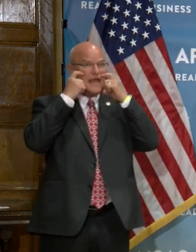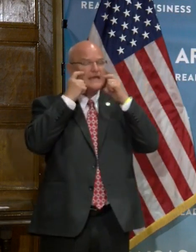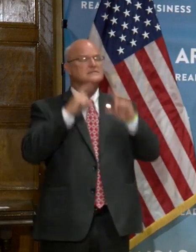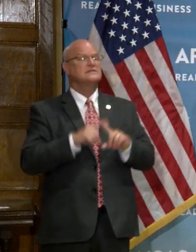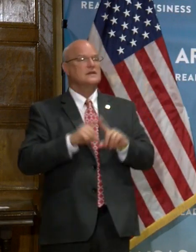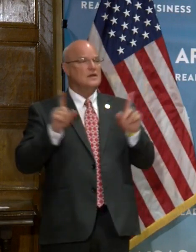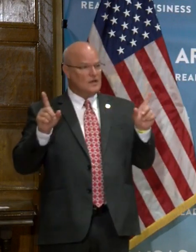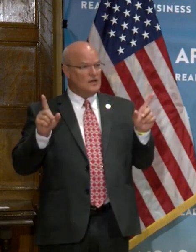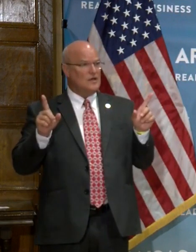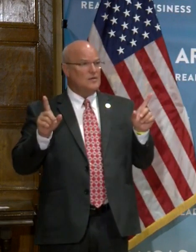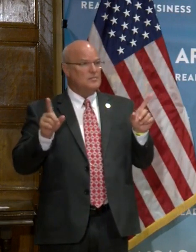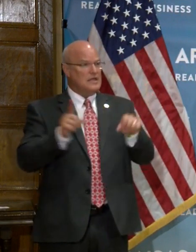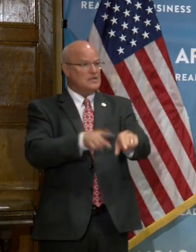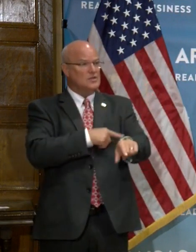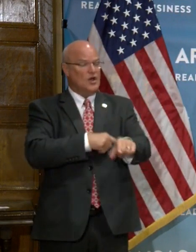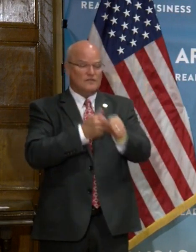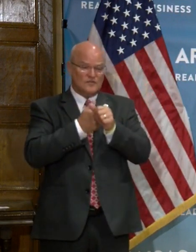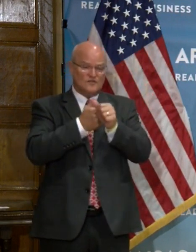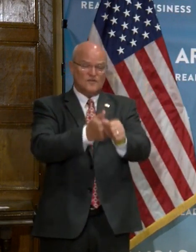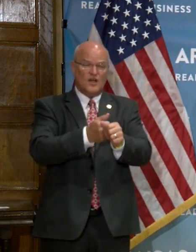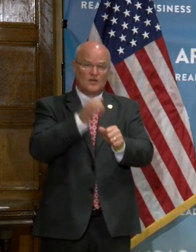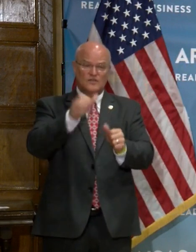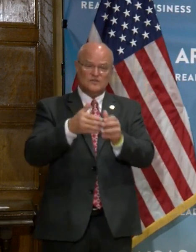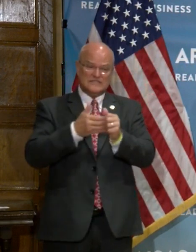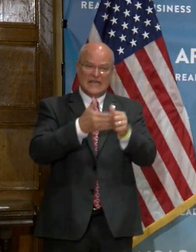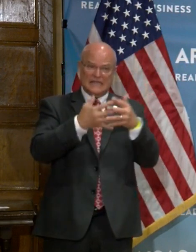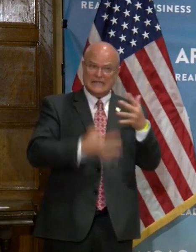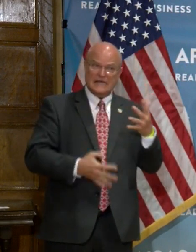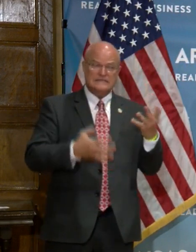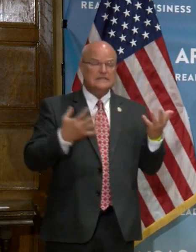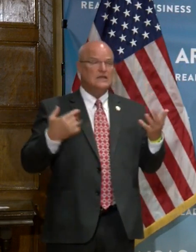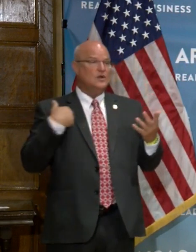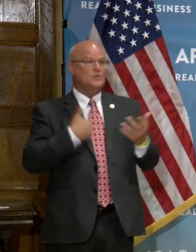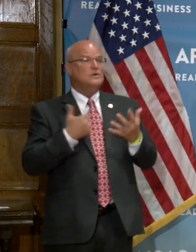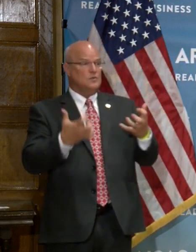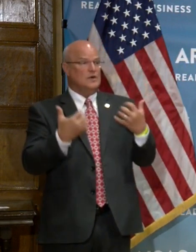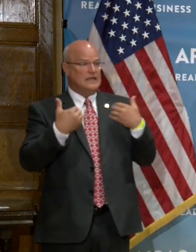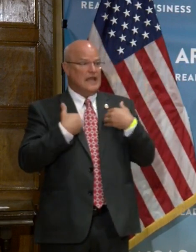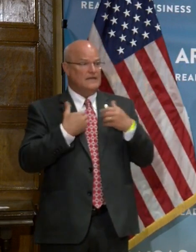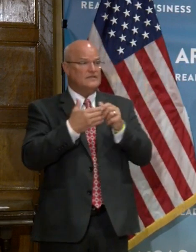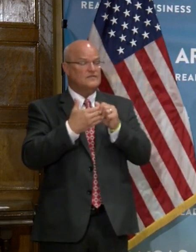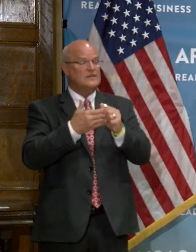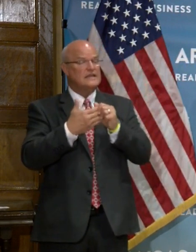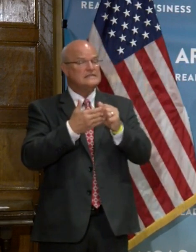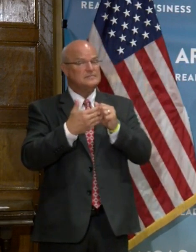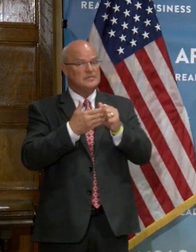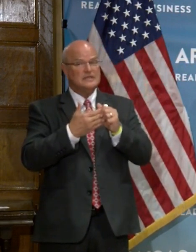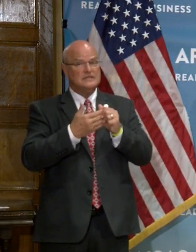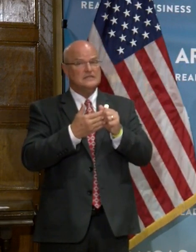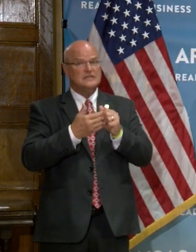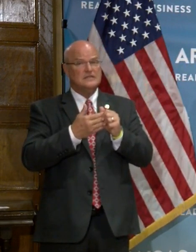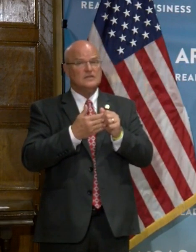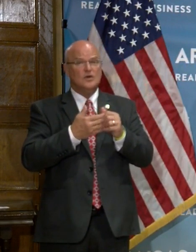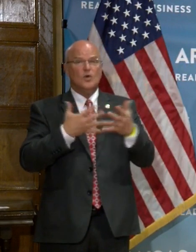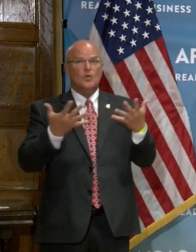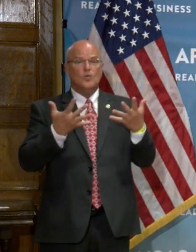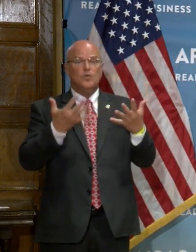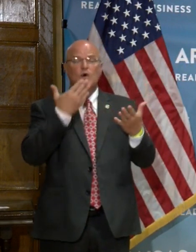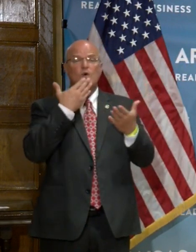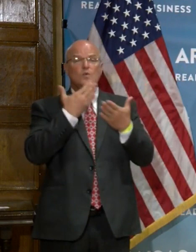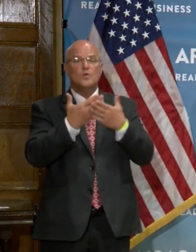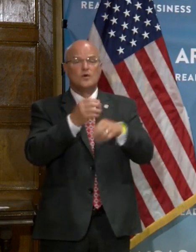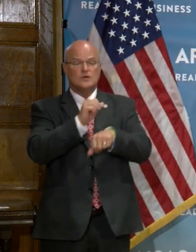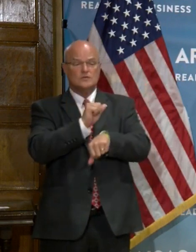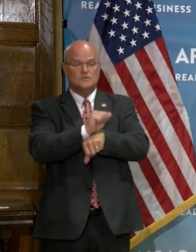but as long as they're following those guidelines, then we want to have the flexibility to what works with the